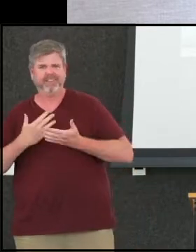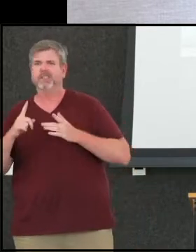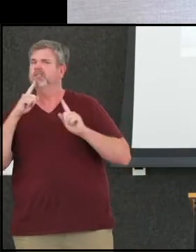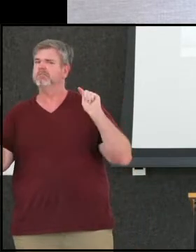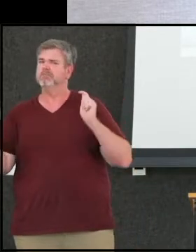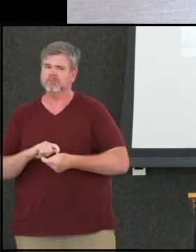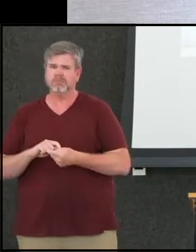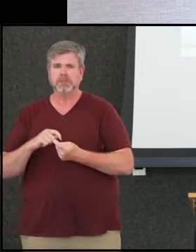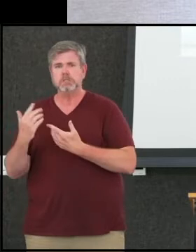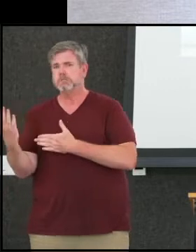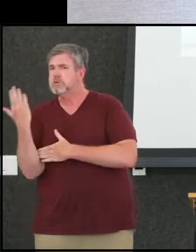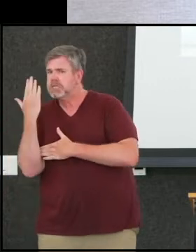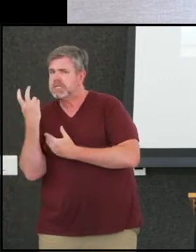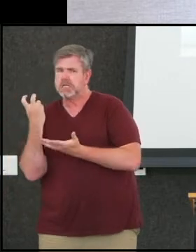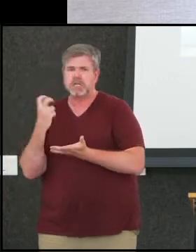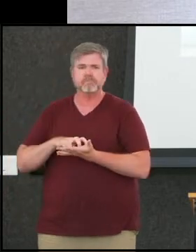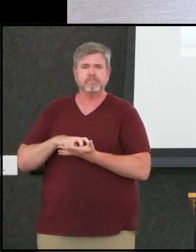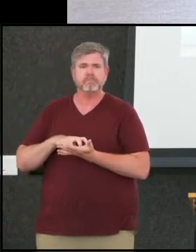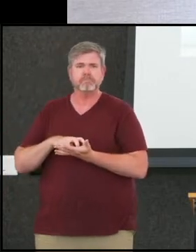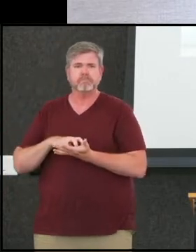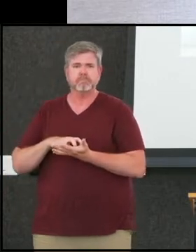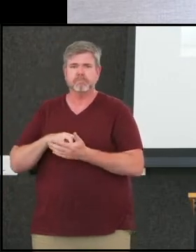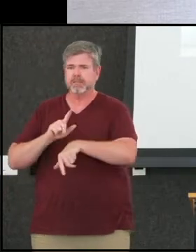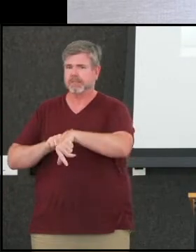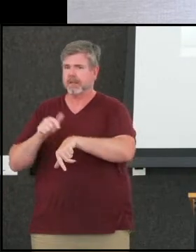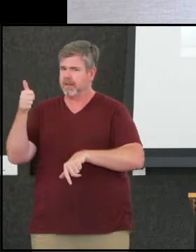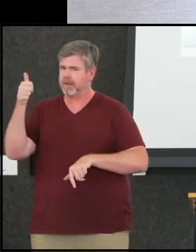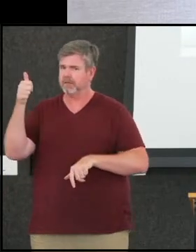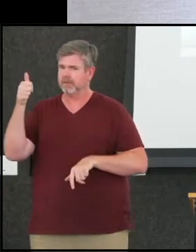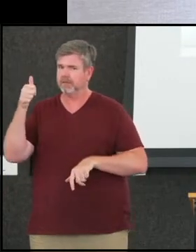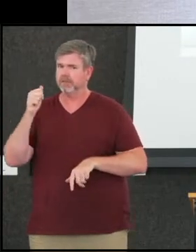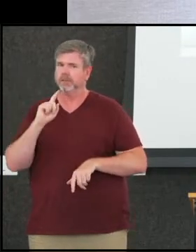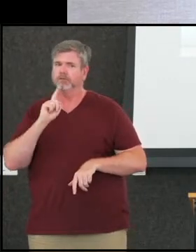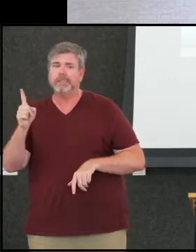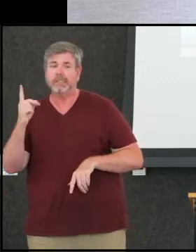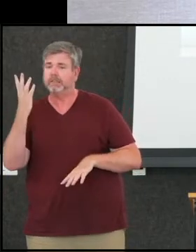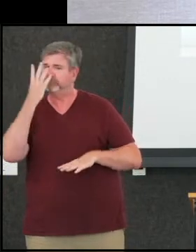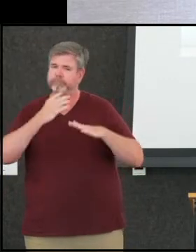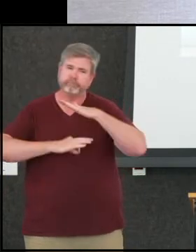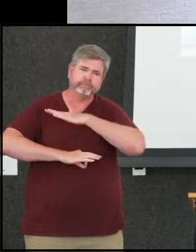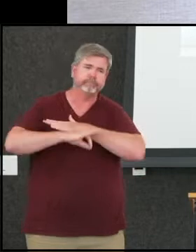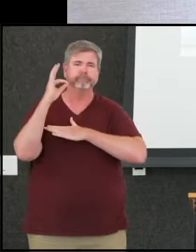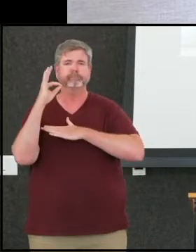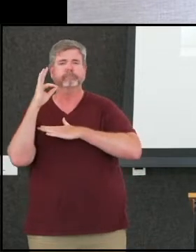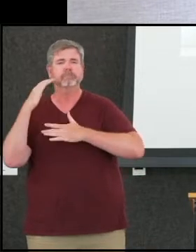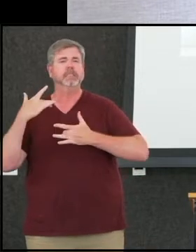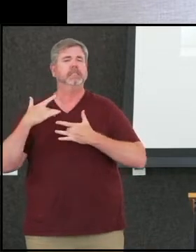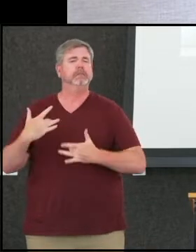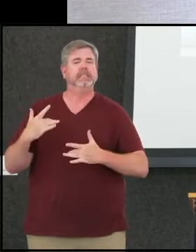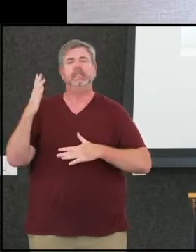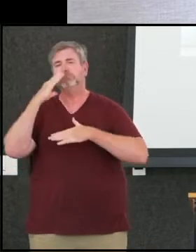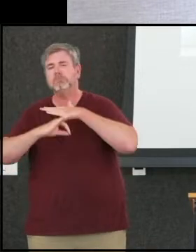up, took him down there. It's 10 a.m. He didn't wake up before 1 p.m. most of the time on weekends, but I took him to see the